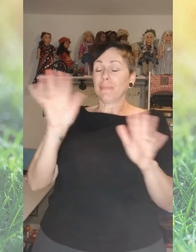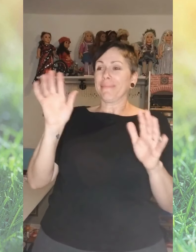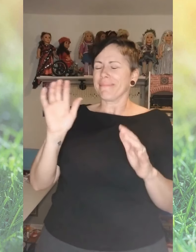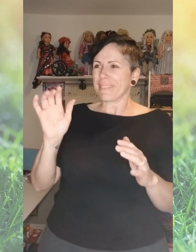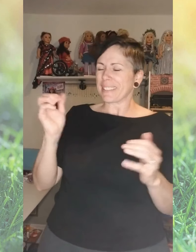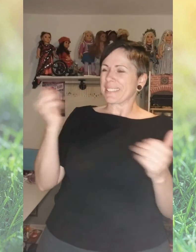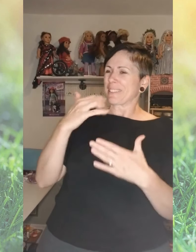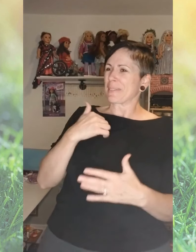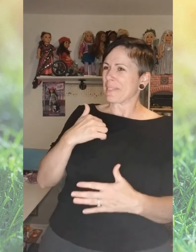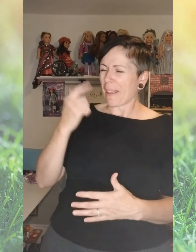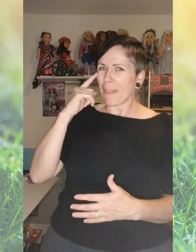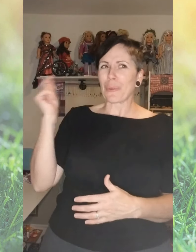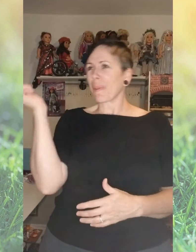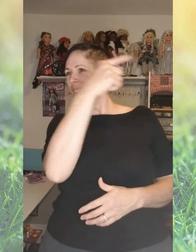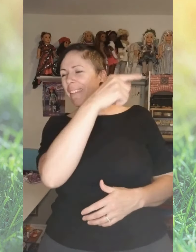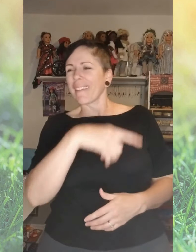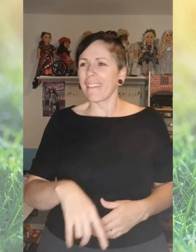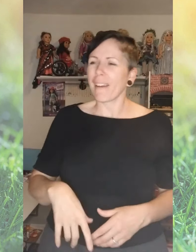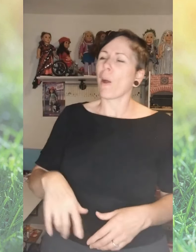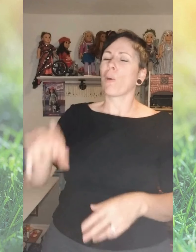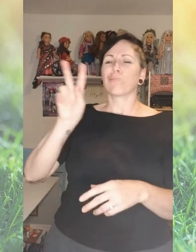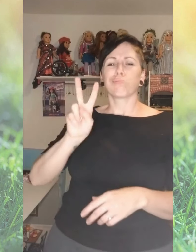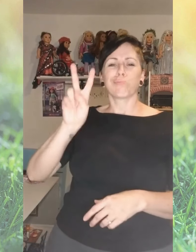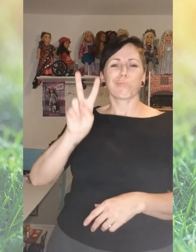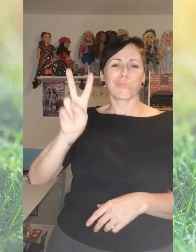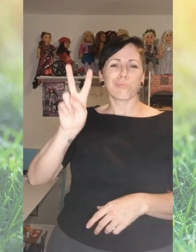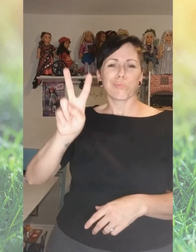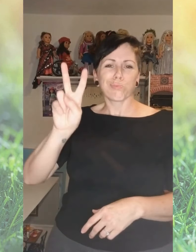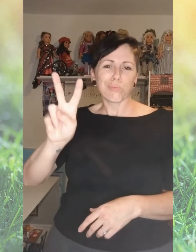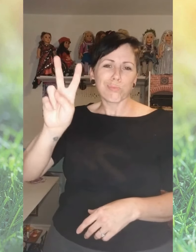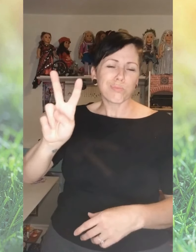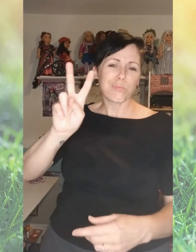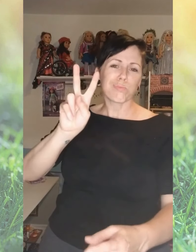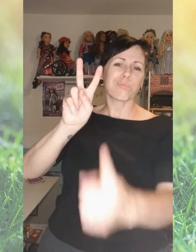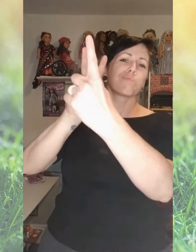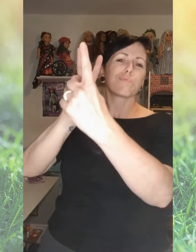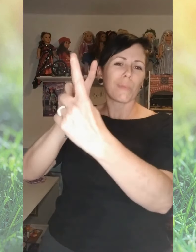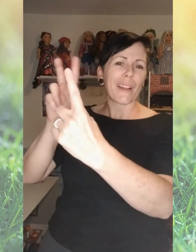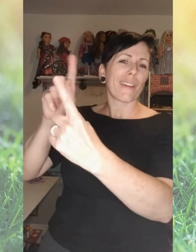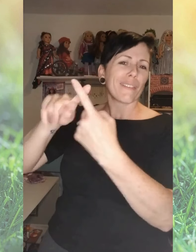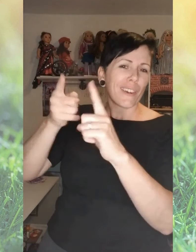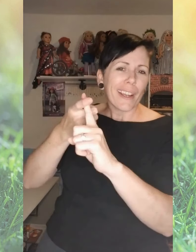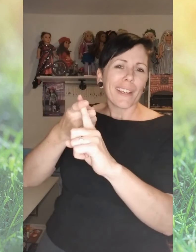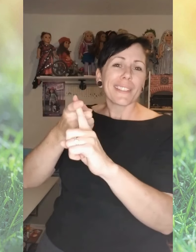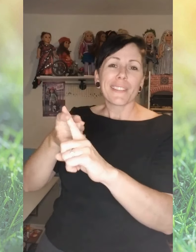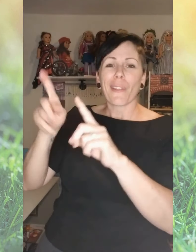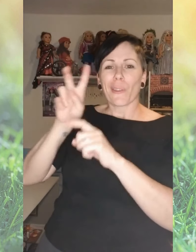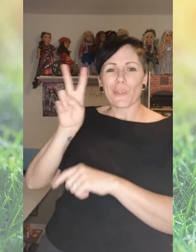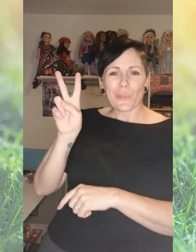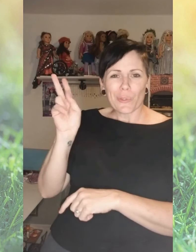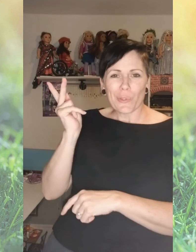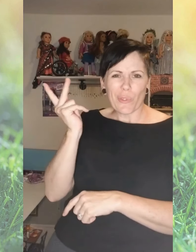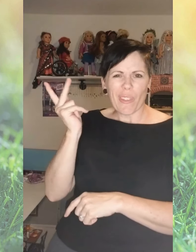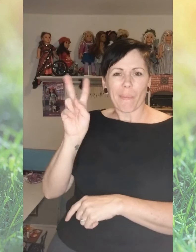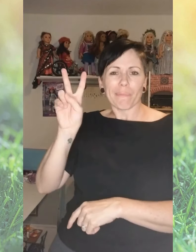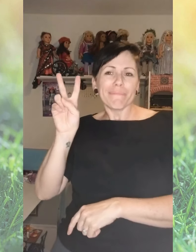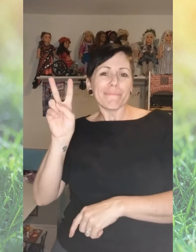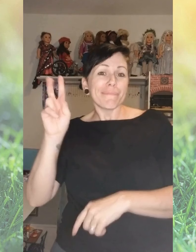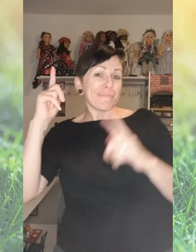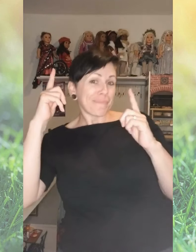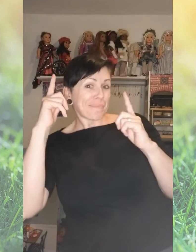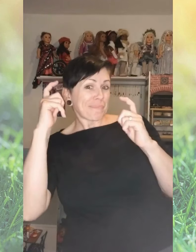together. And then they run into a friend who takes a picture for them. I don't know. You just let your mind wander. Maybe they were playing hide and seek. I